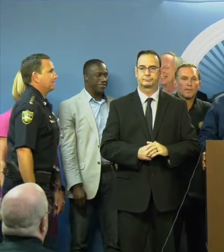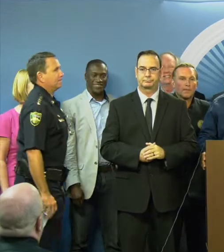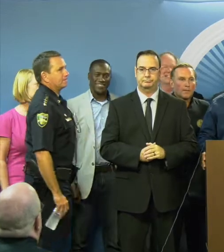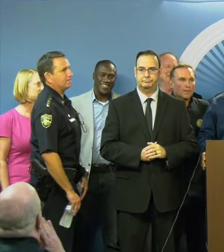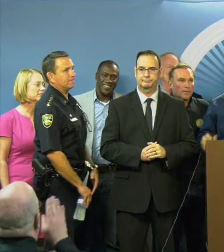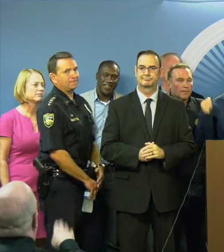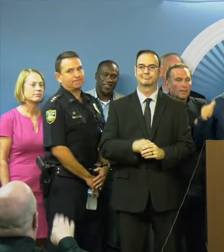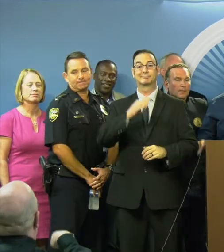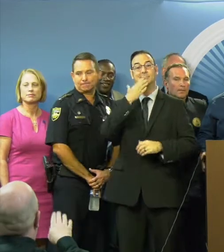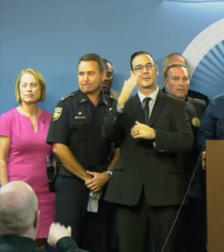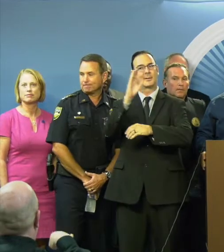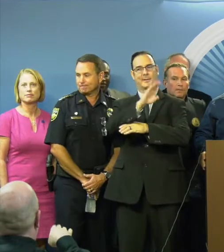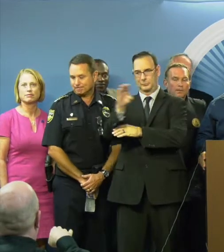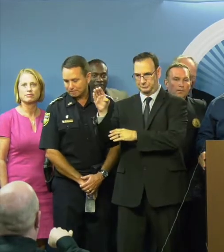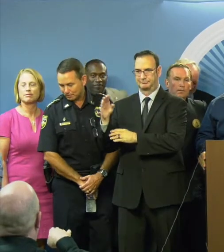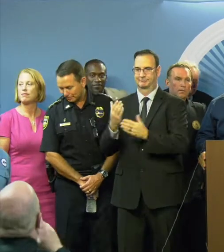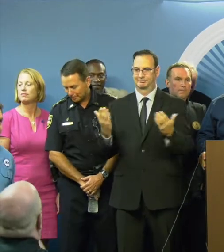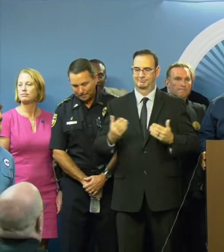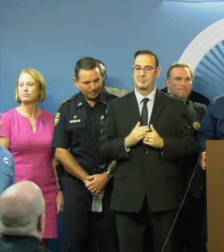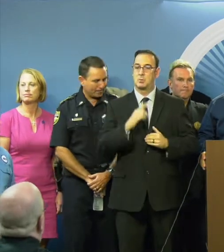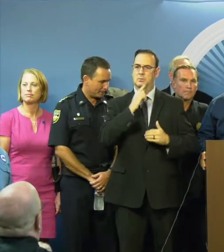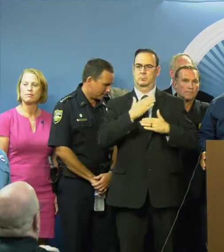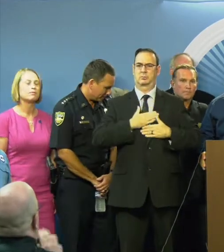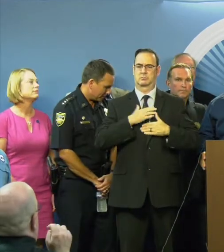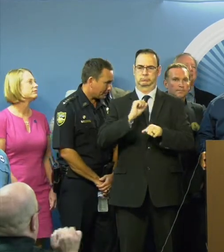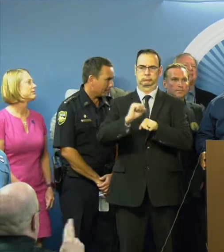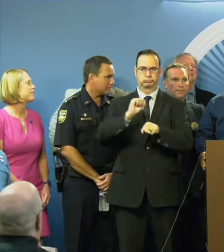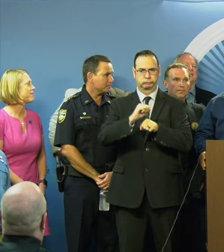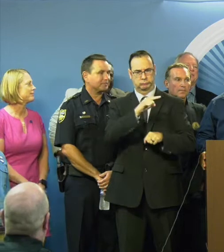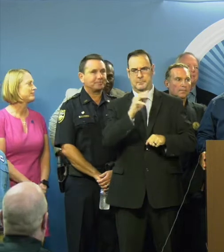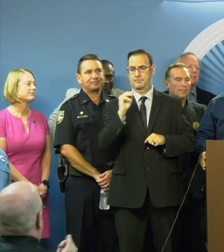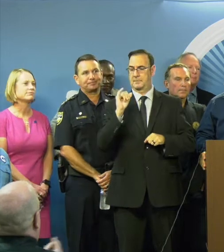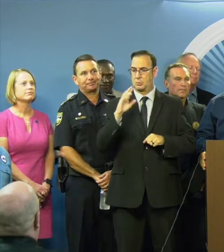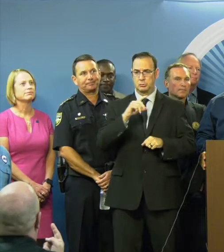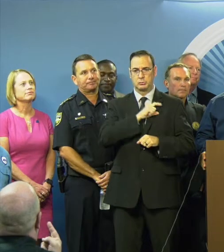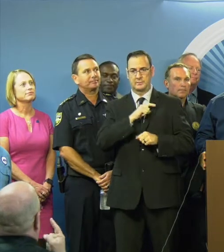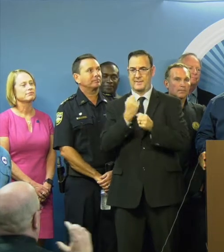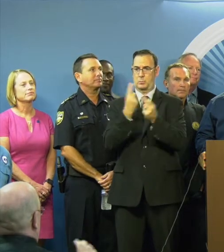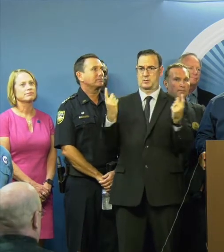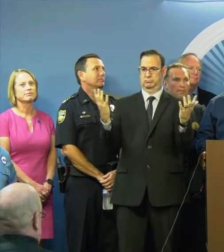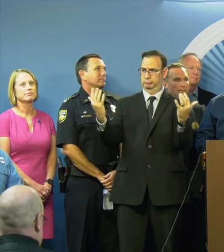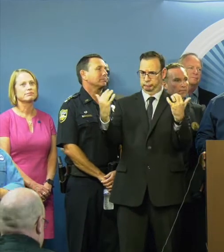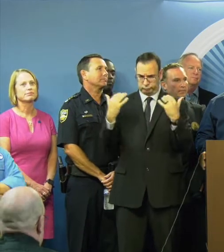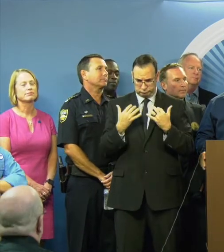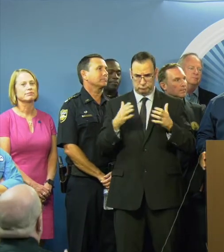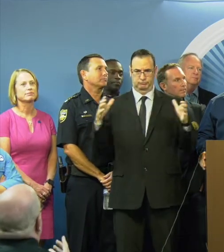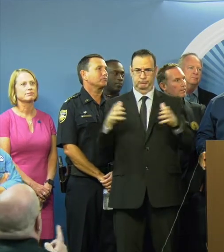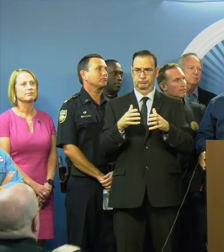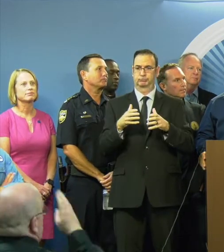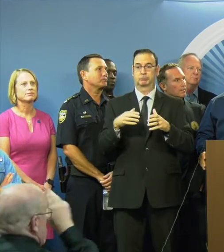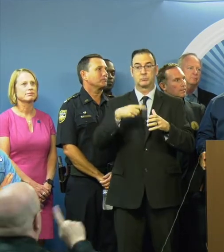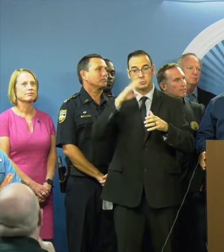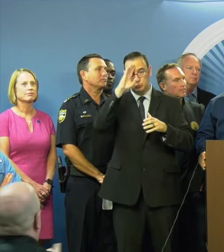Well, good afternoon. Really appreciate the work that the mayor and the sheriff and everybody here is doing. As you know, this isn't their